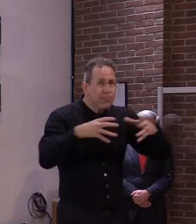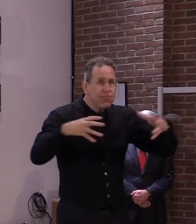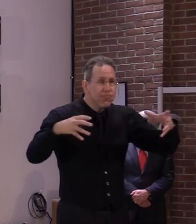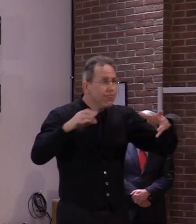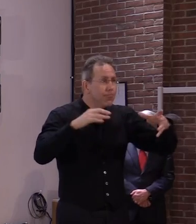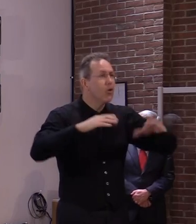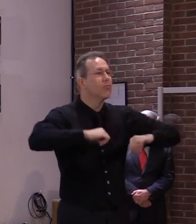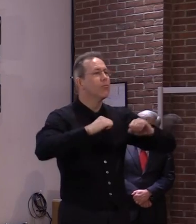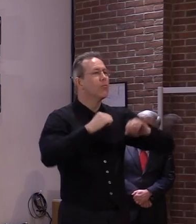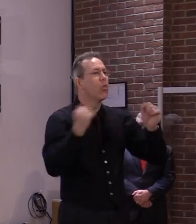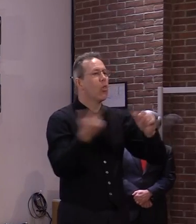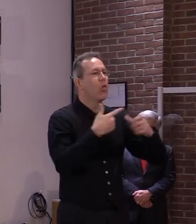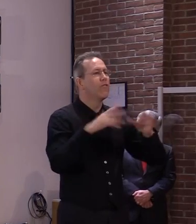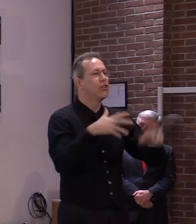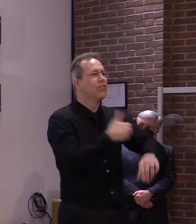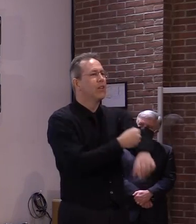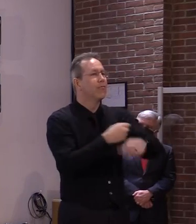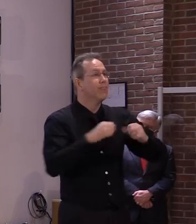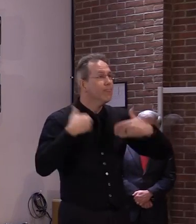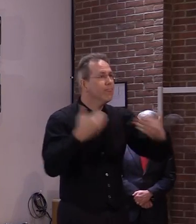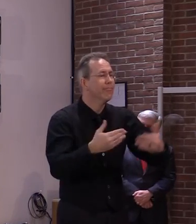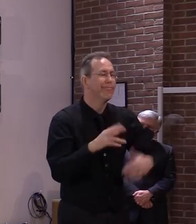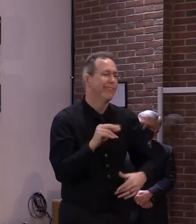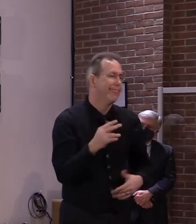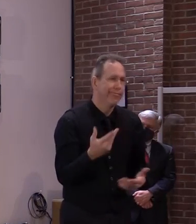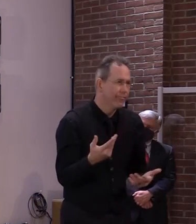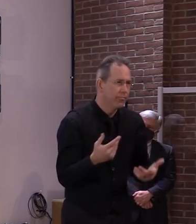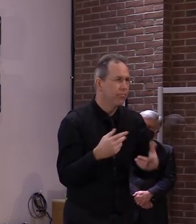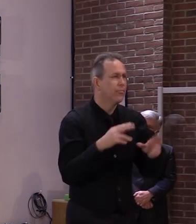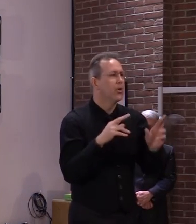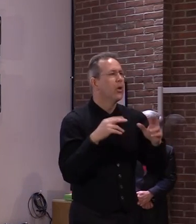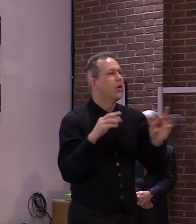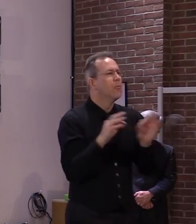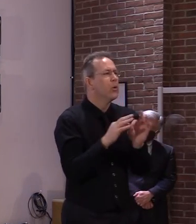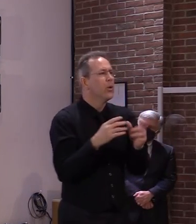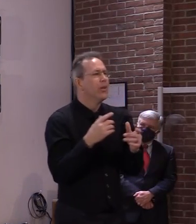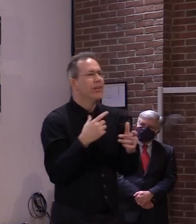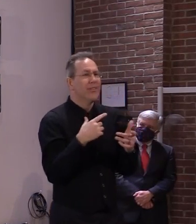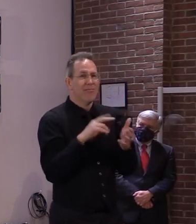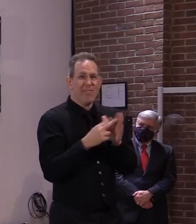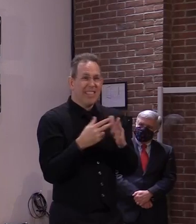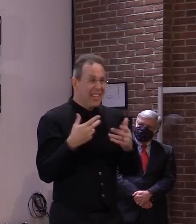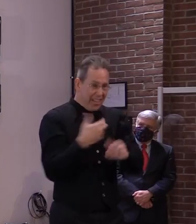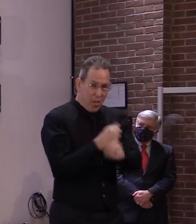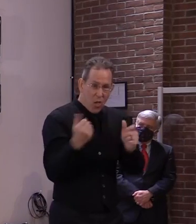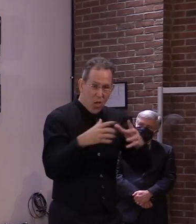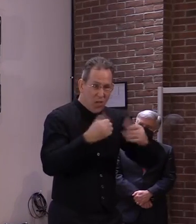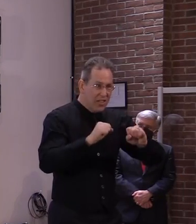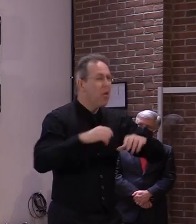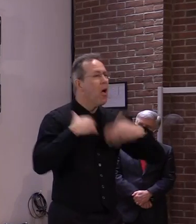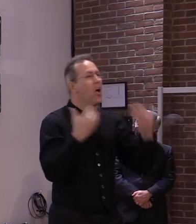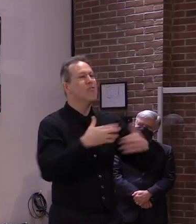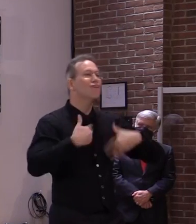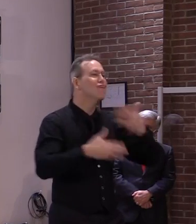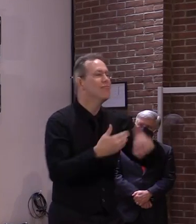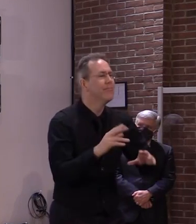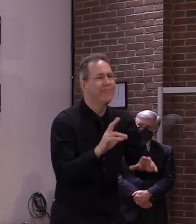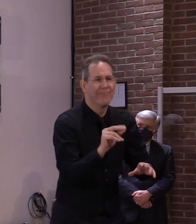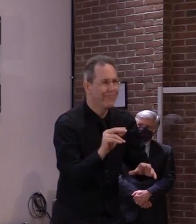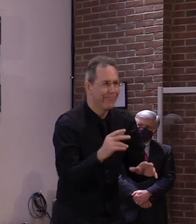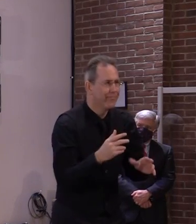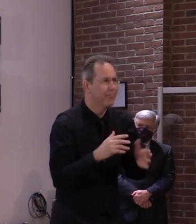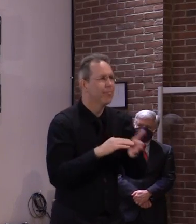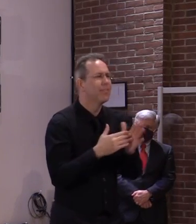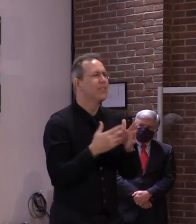don't have to get there and then everything flows from that point in time. You can still be on your way to herd immunity and have a lot of